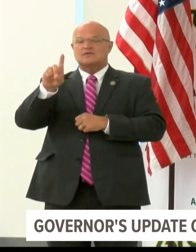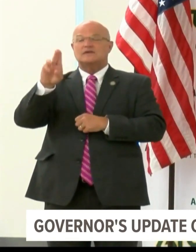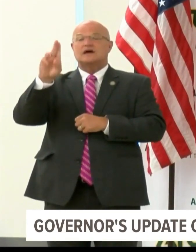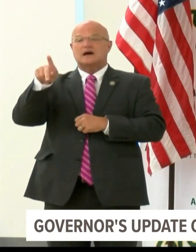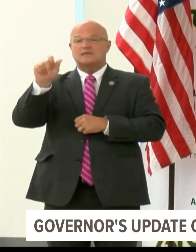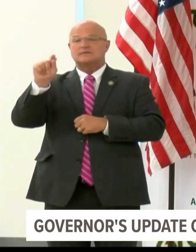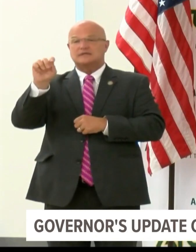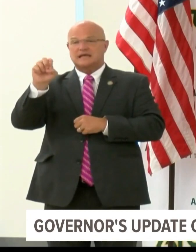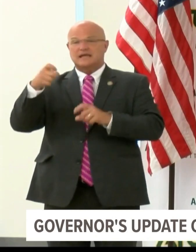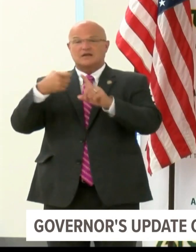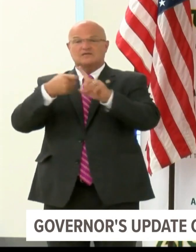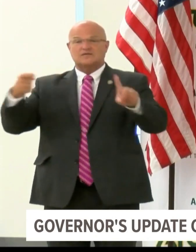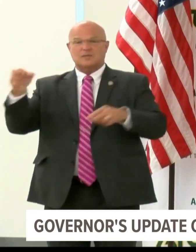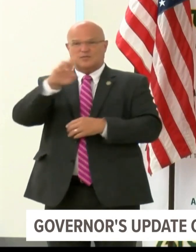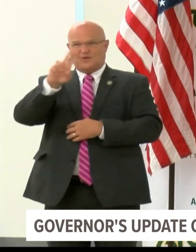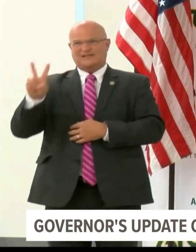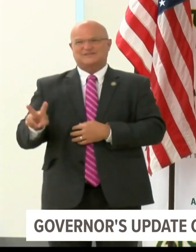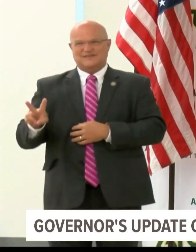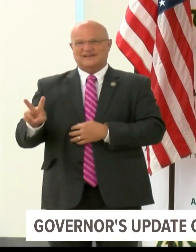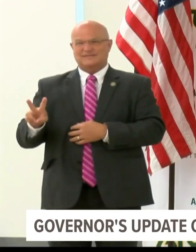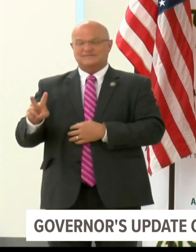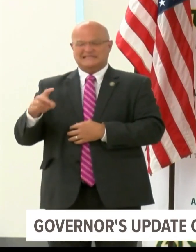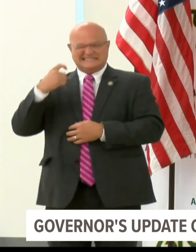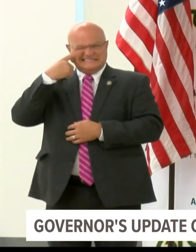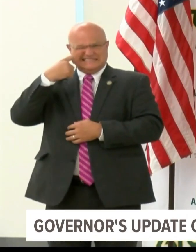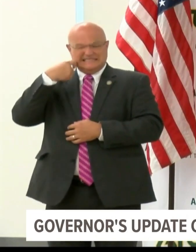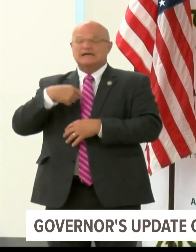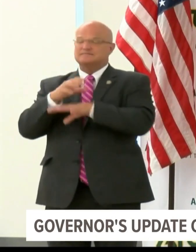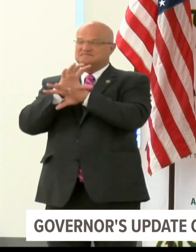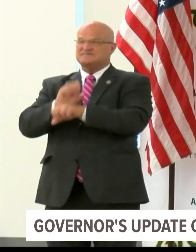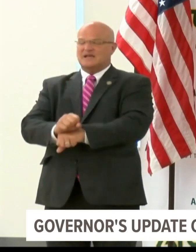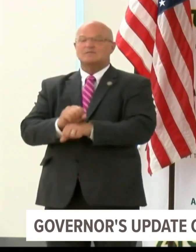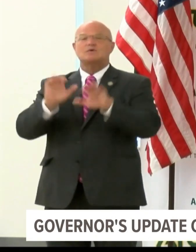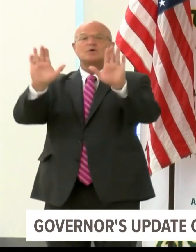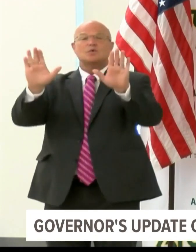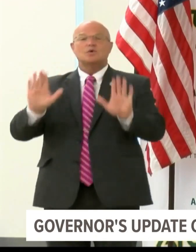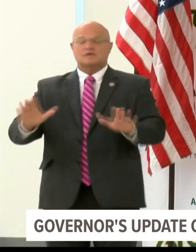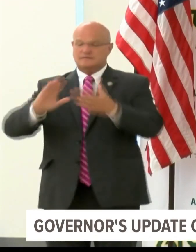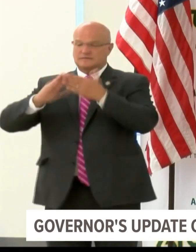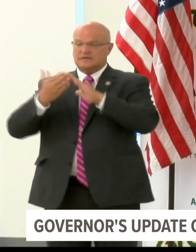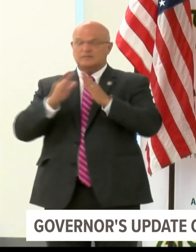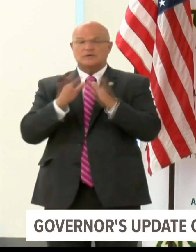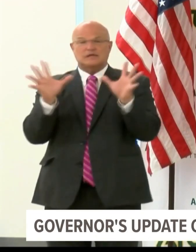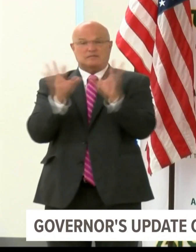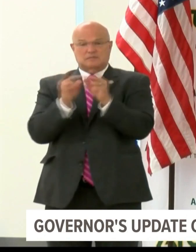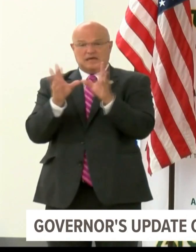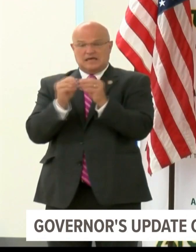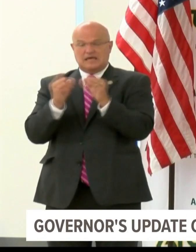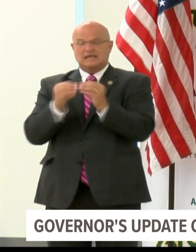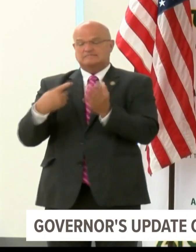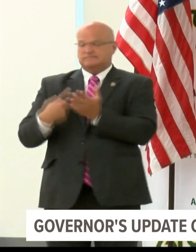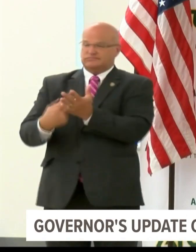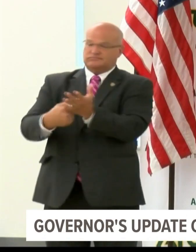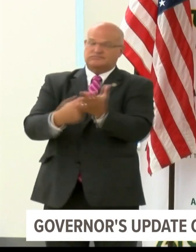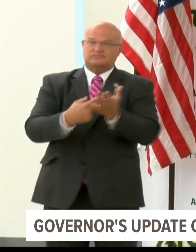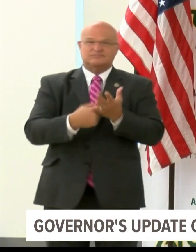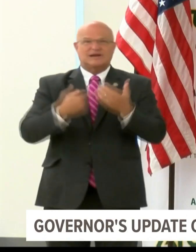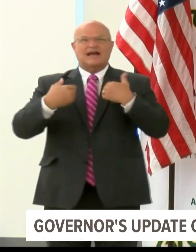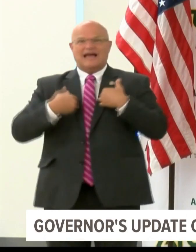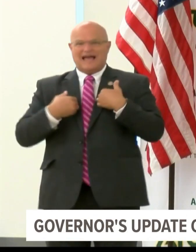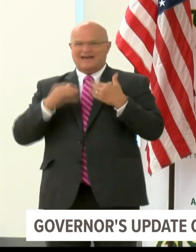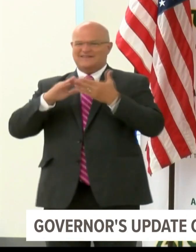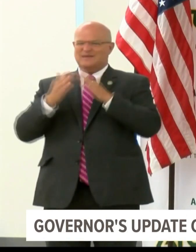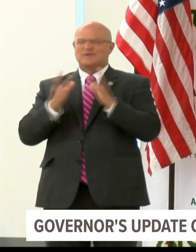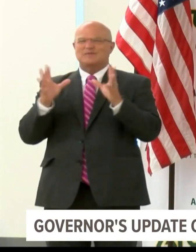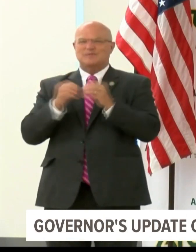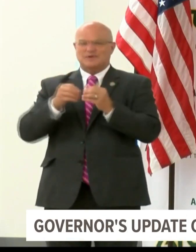from Russellville. And we just had, as our custom, a wonderful community meeting to the extent you can have community